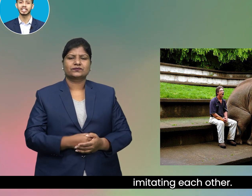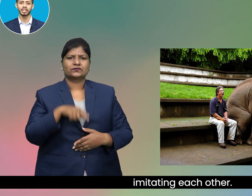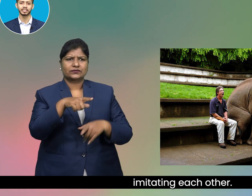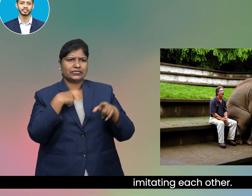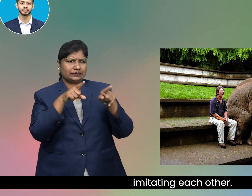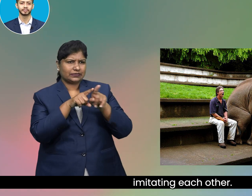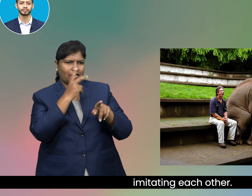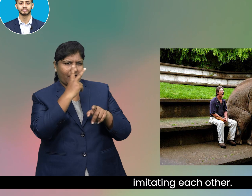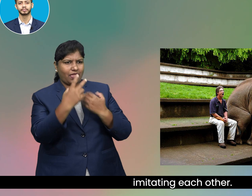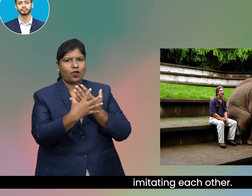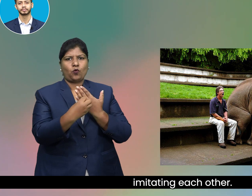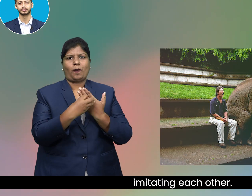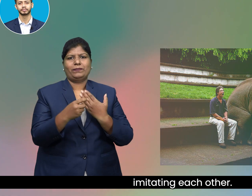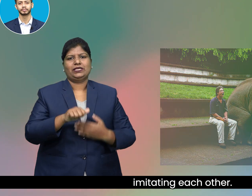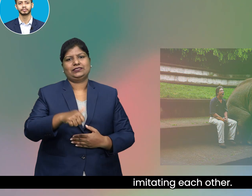imitating each other.